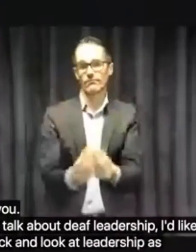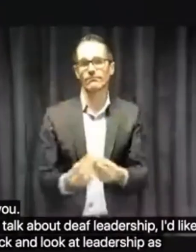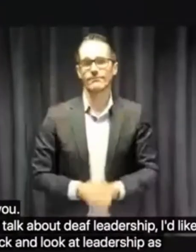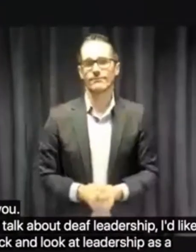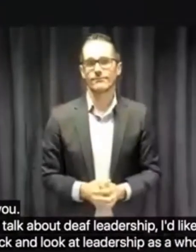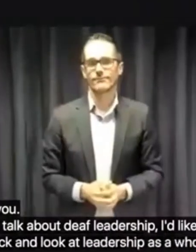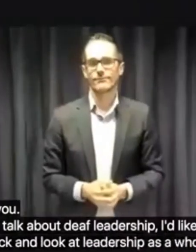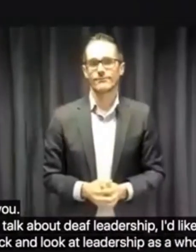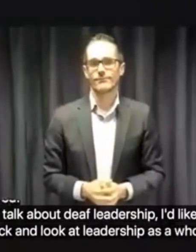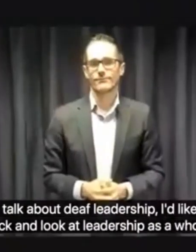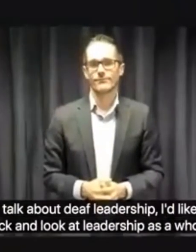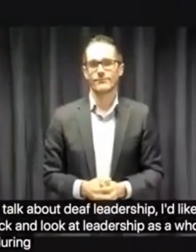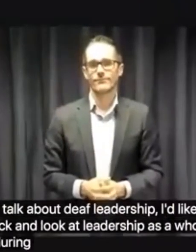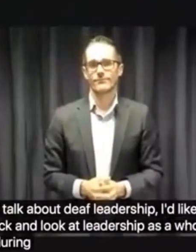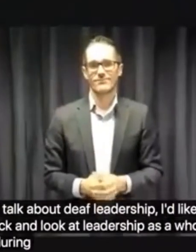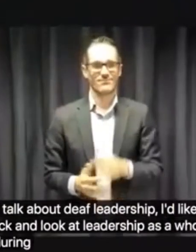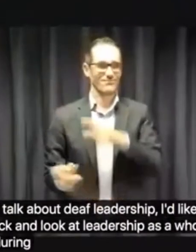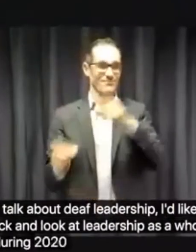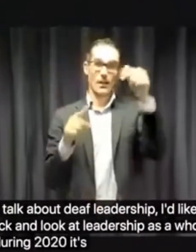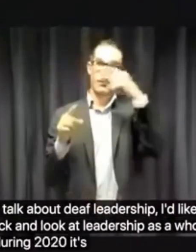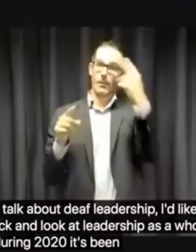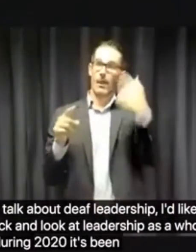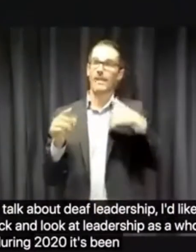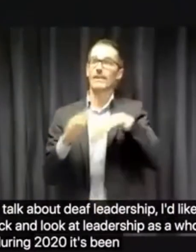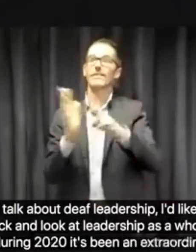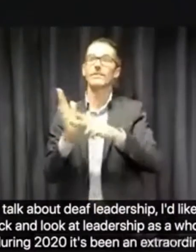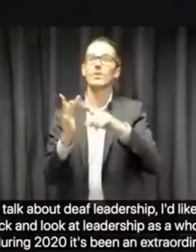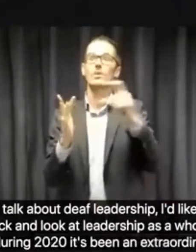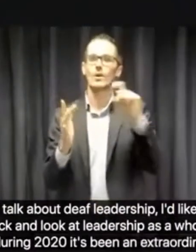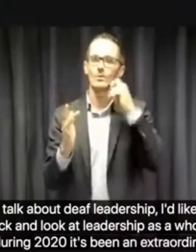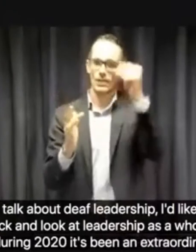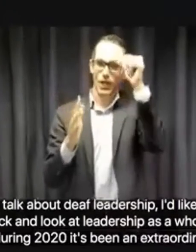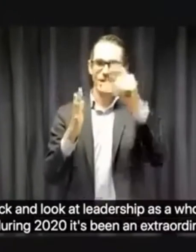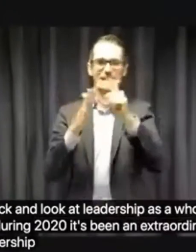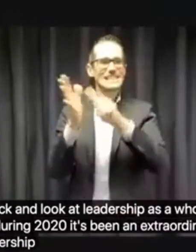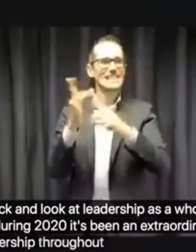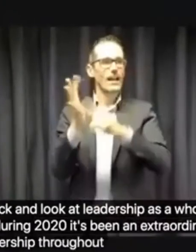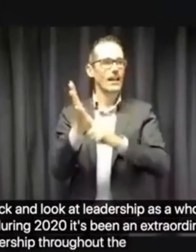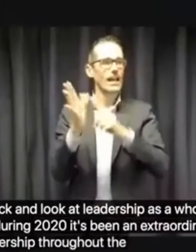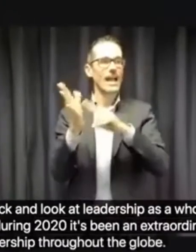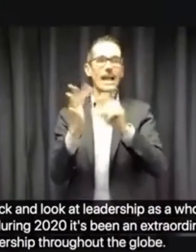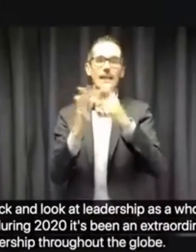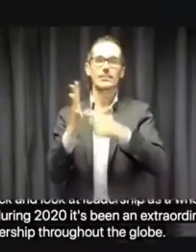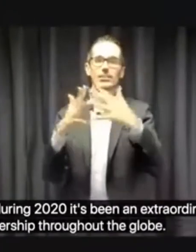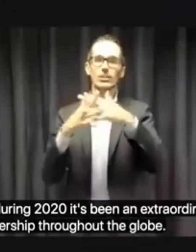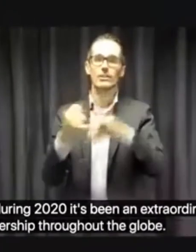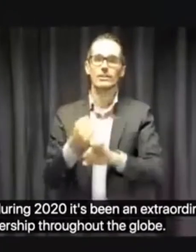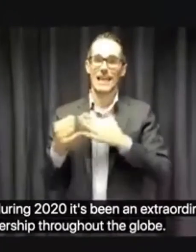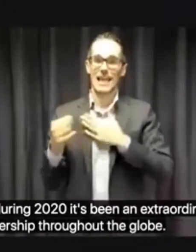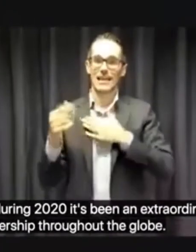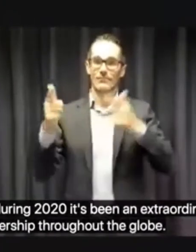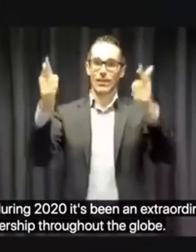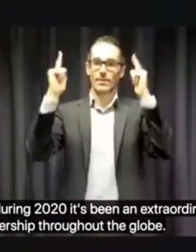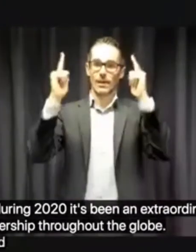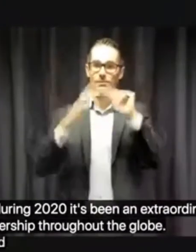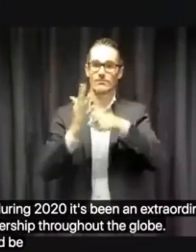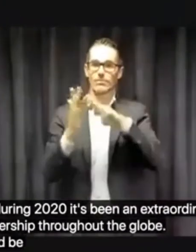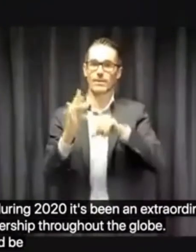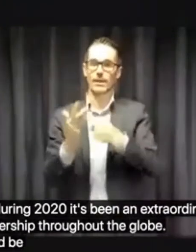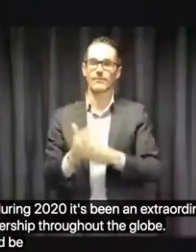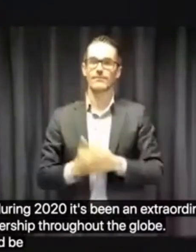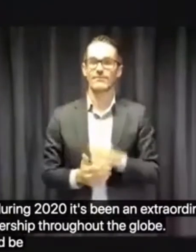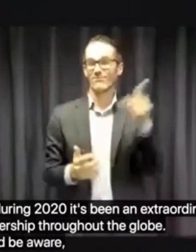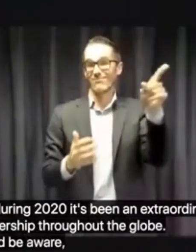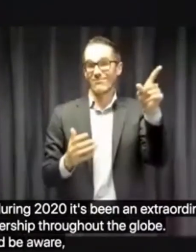for leadership throughout the globe. As you'd be aware, people living in Victoria, we know of Daniel Andrews,